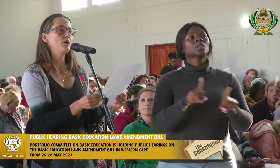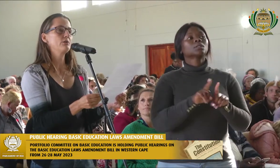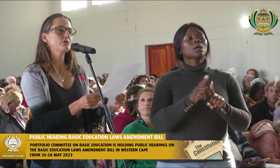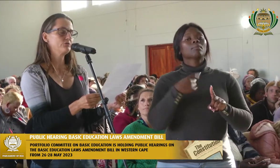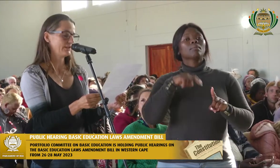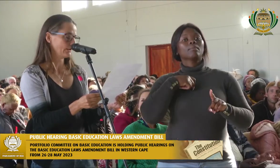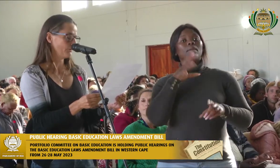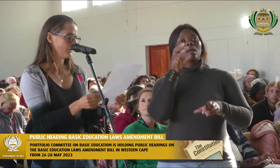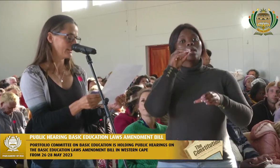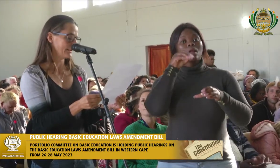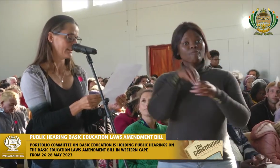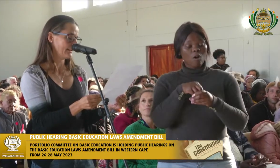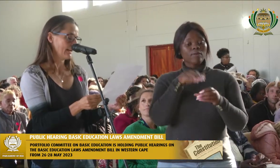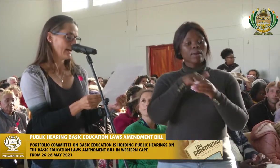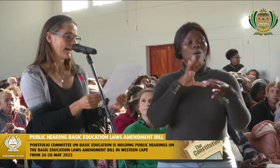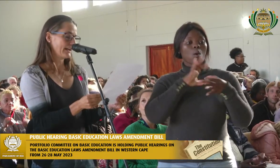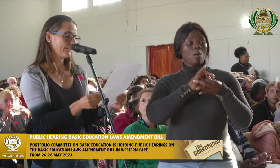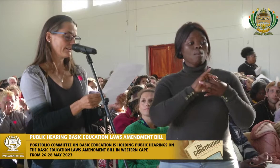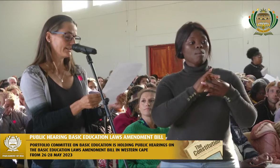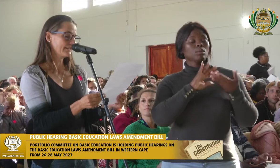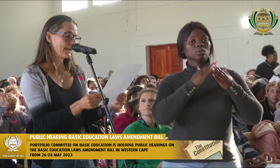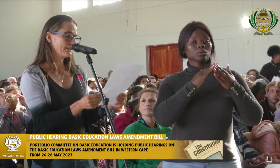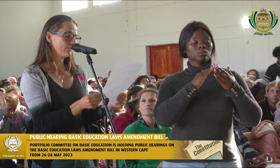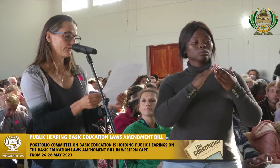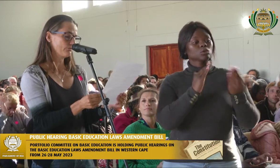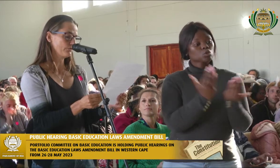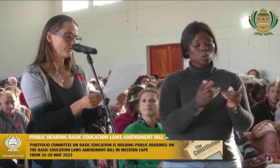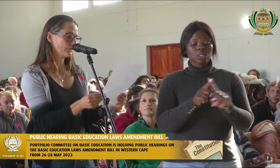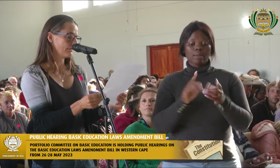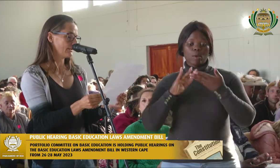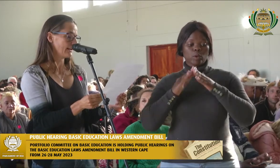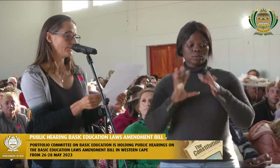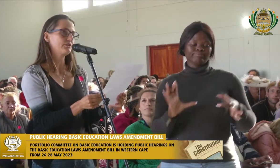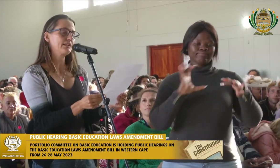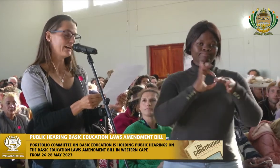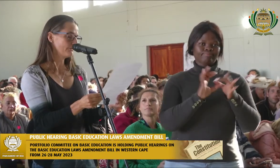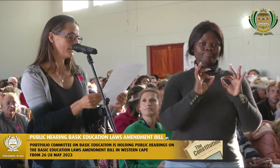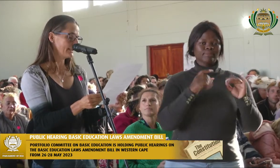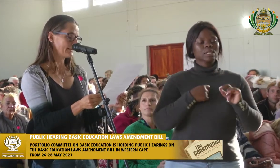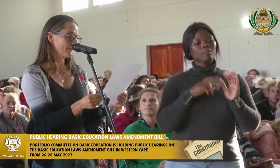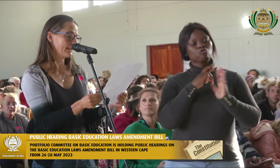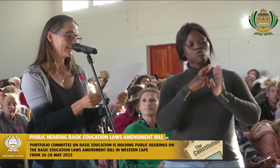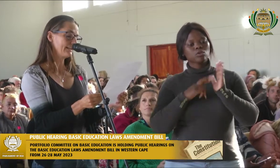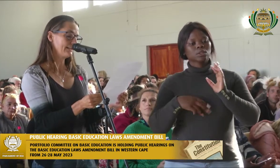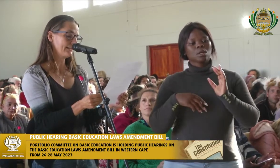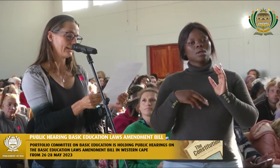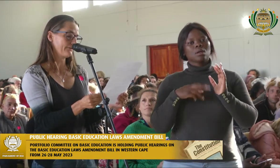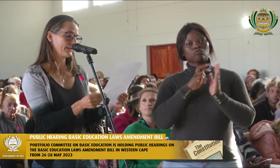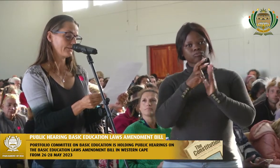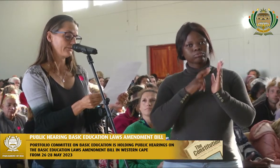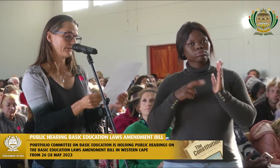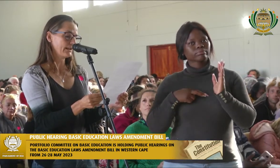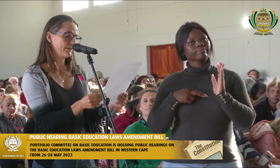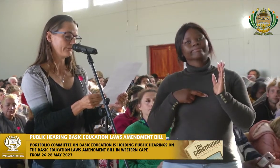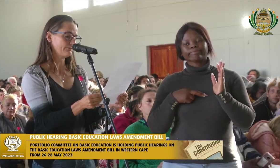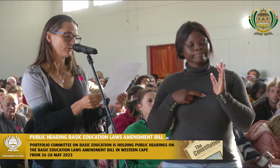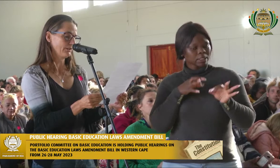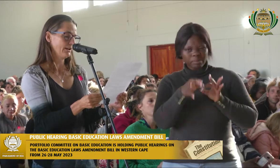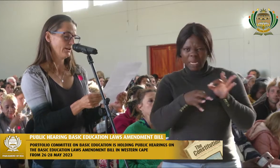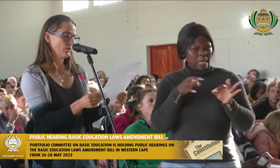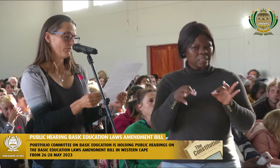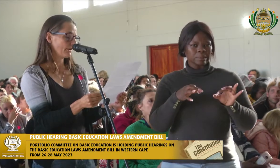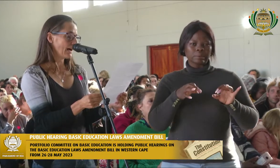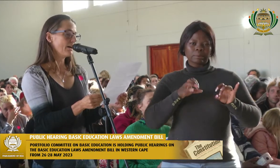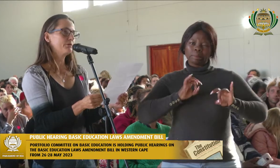involvement from the homeschooling community, and our understanding of the rules and regulations haven't been explained clearly enough for us to feel